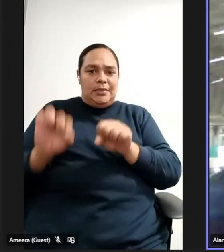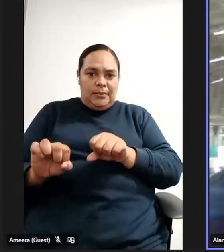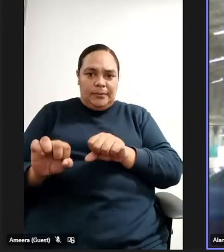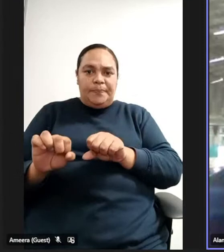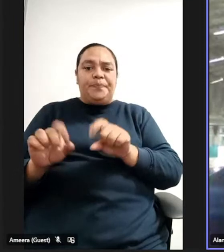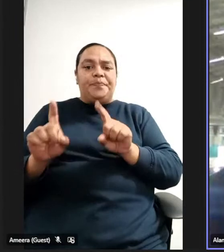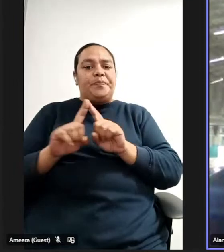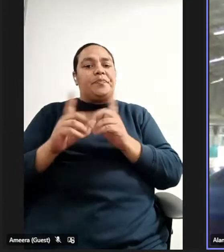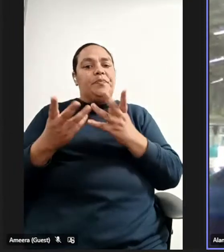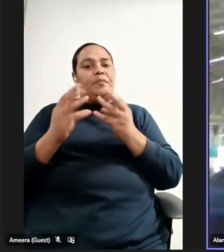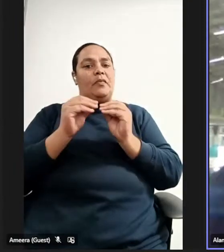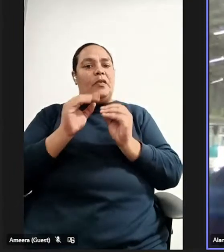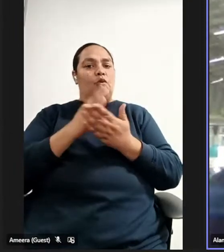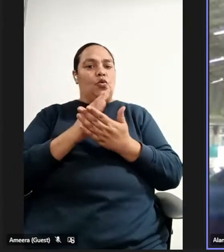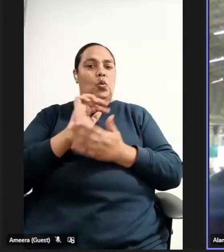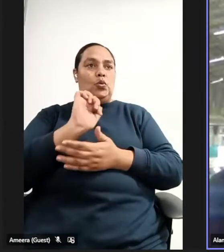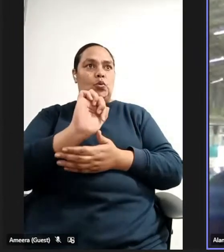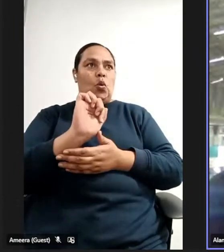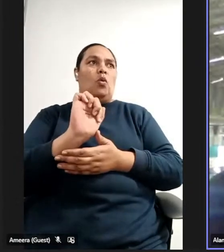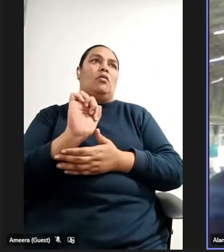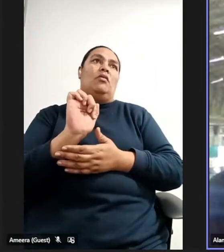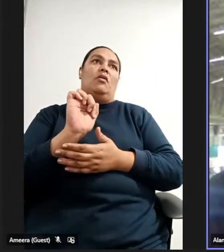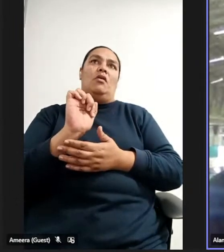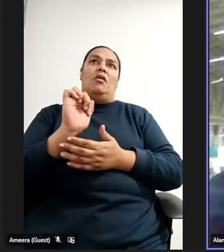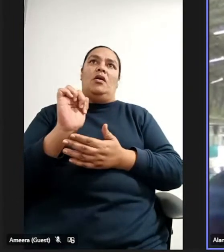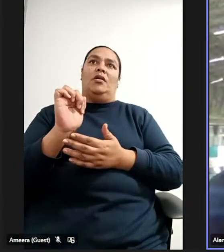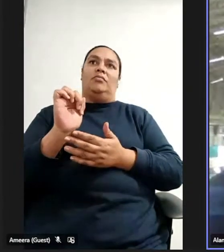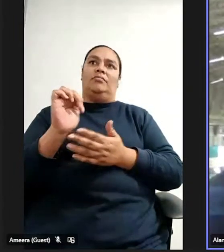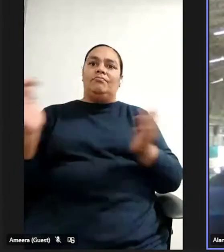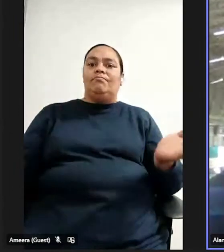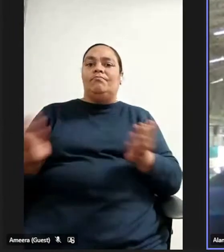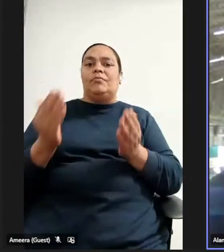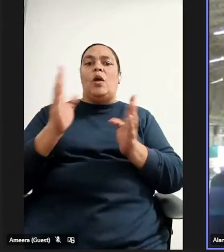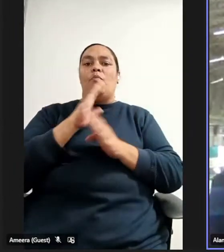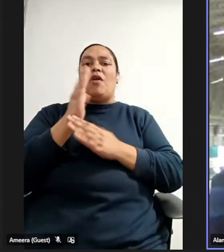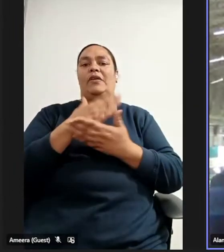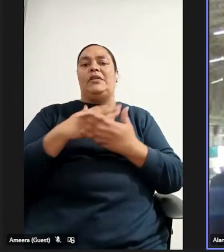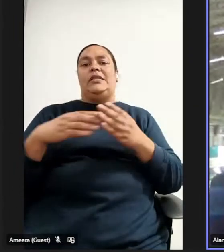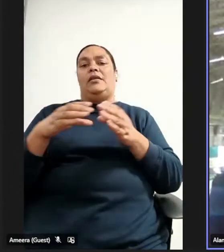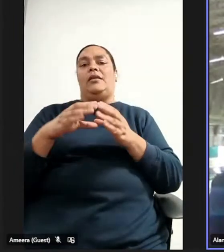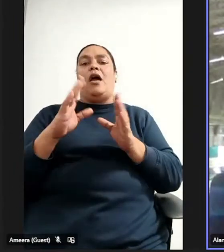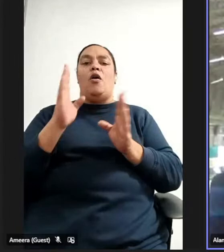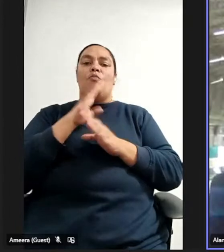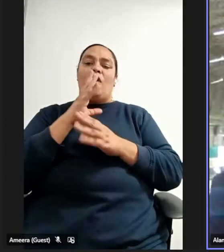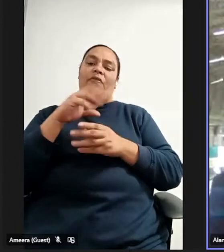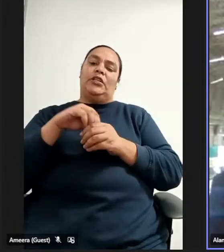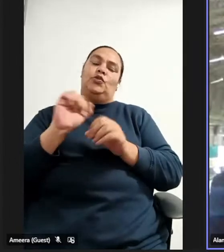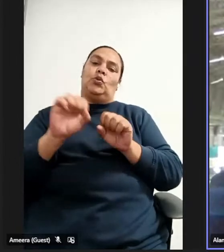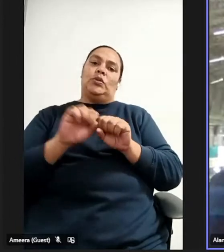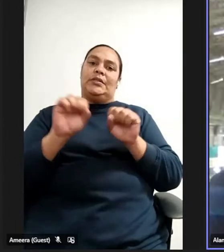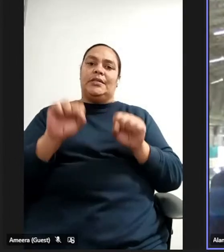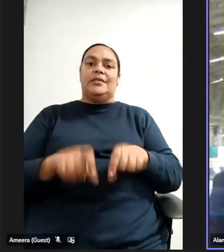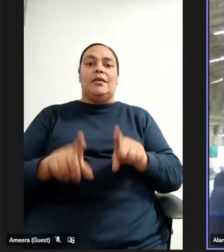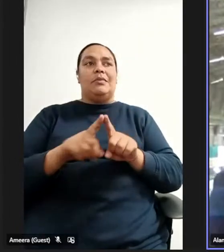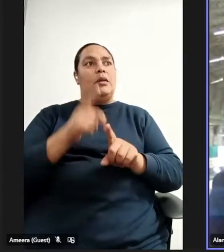they're enabling the private sector to put power into those various systems, looking at how we can create